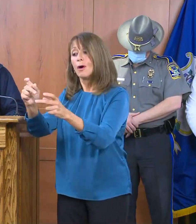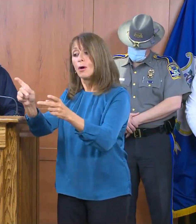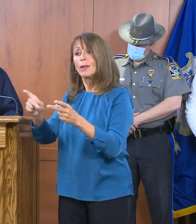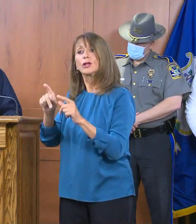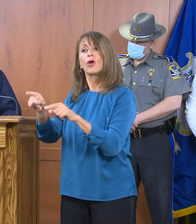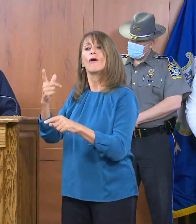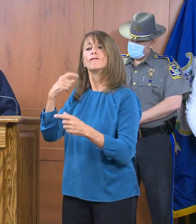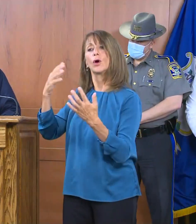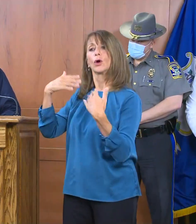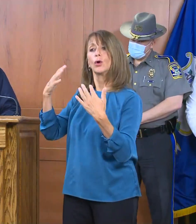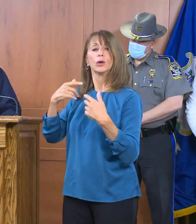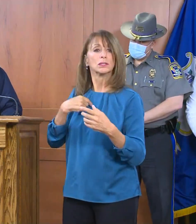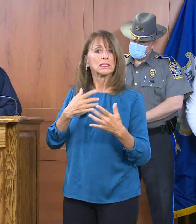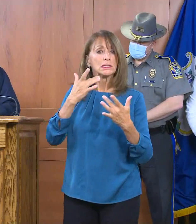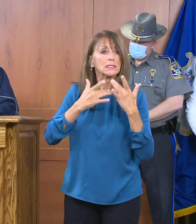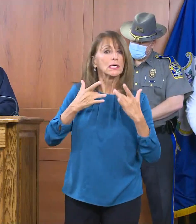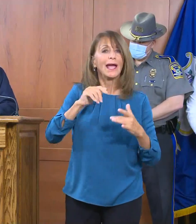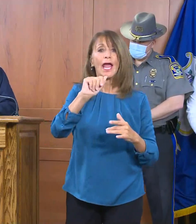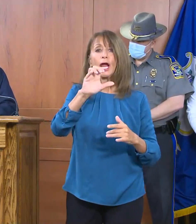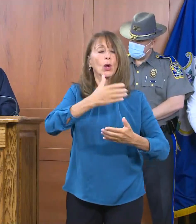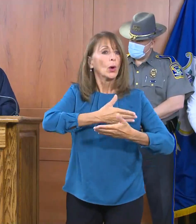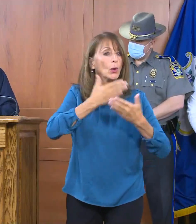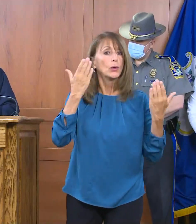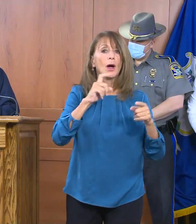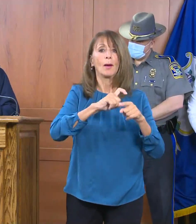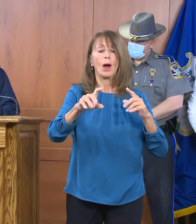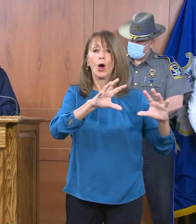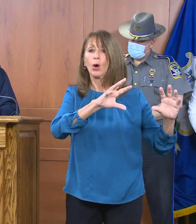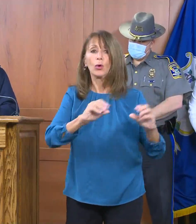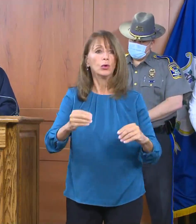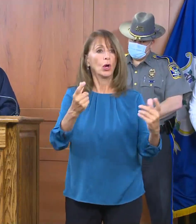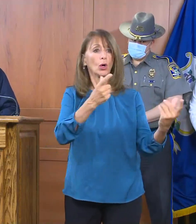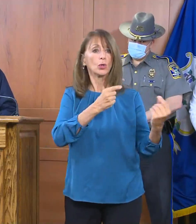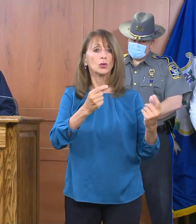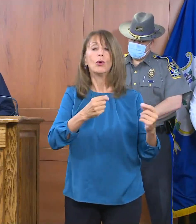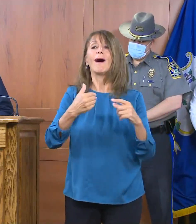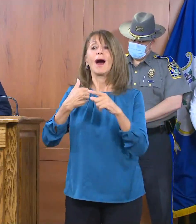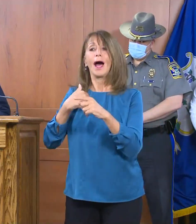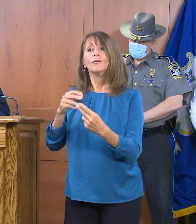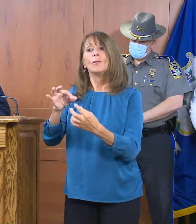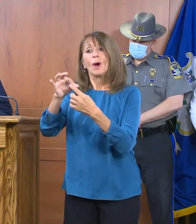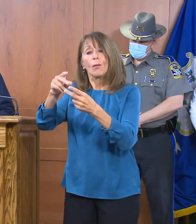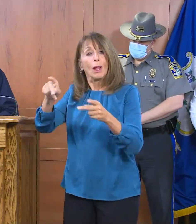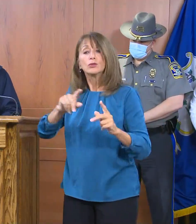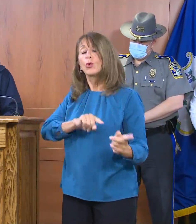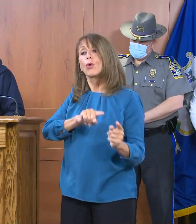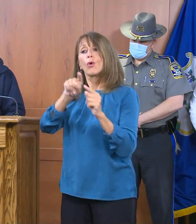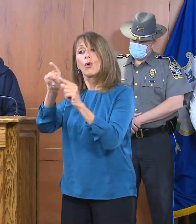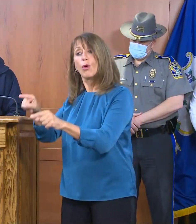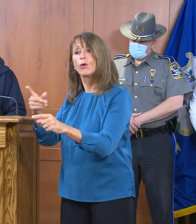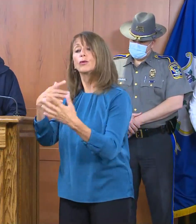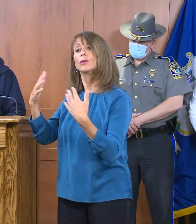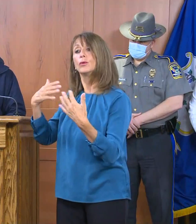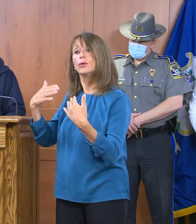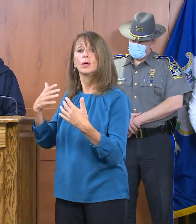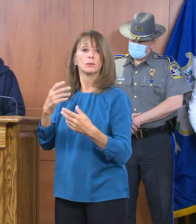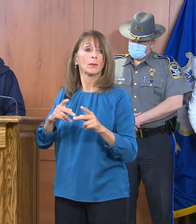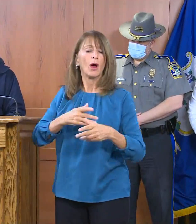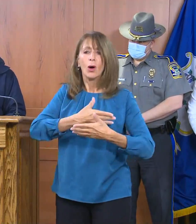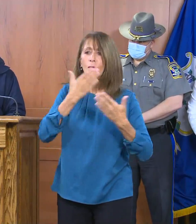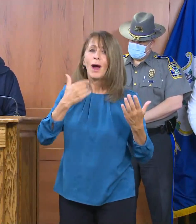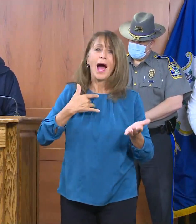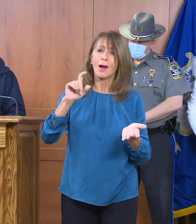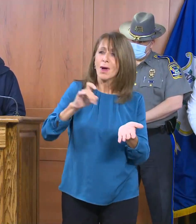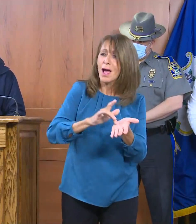worse comes to worse, and they can't get air conditioning in places where people absolutely need it, not to mention a power just to keep your medicine and your food